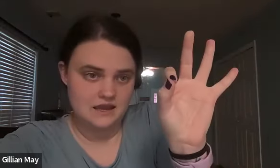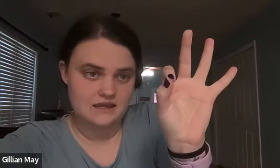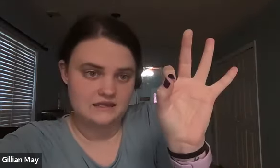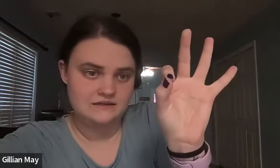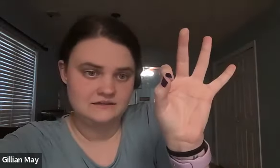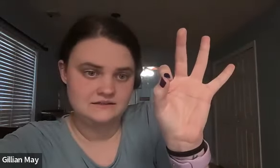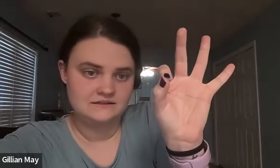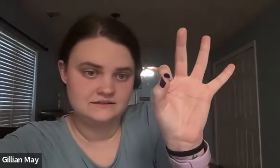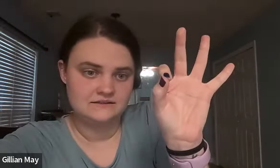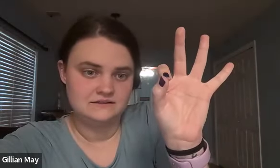9,